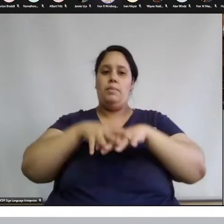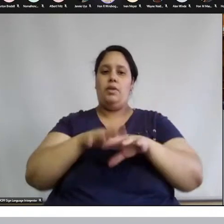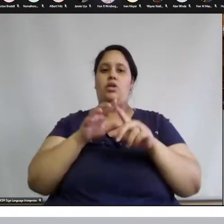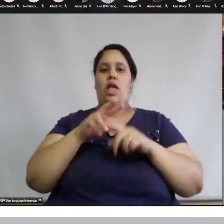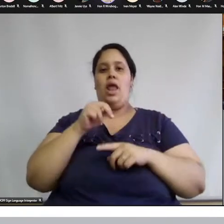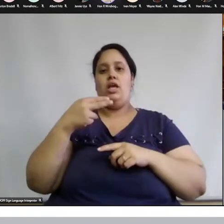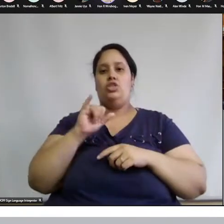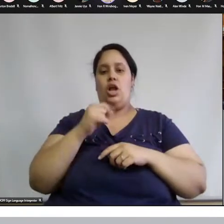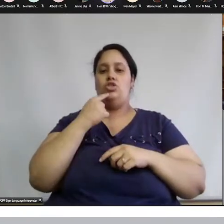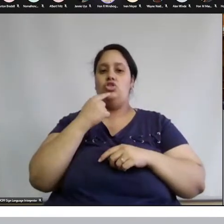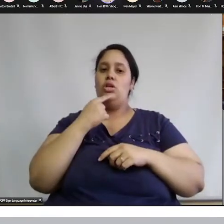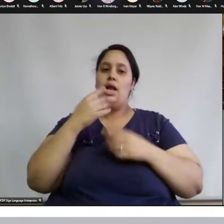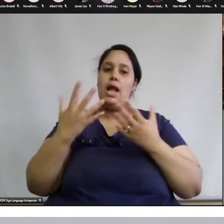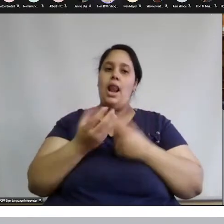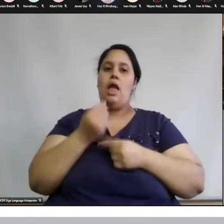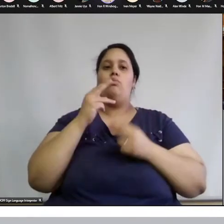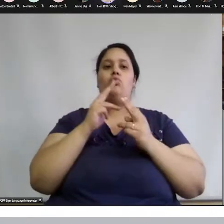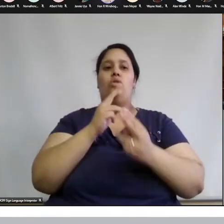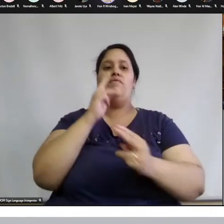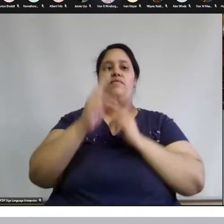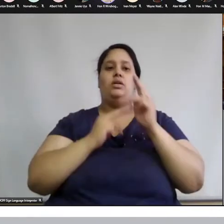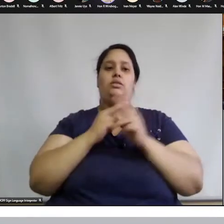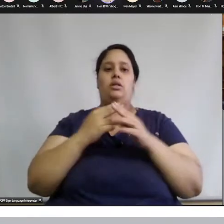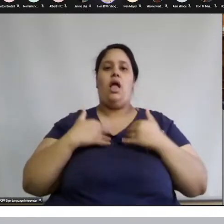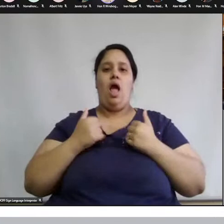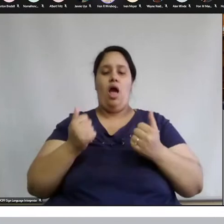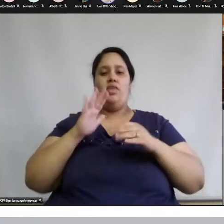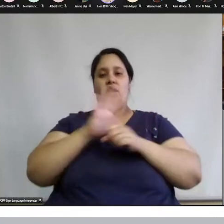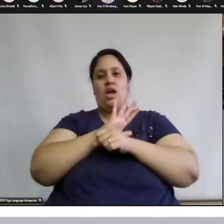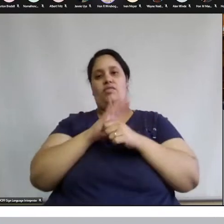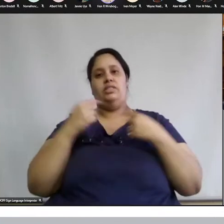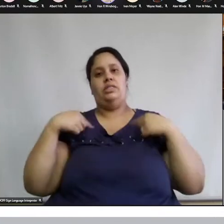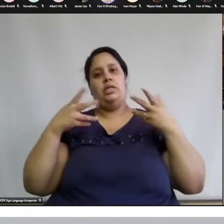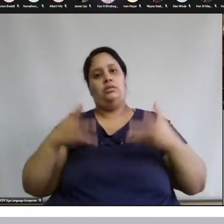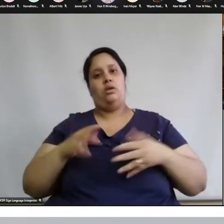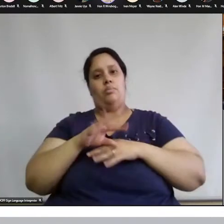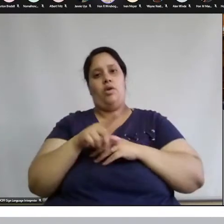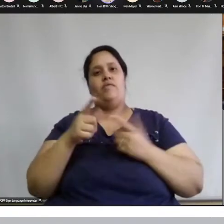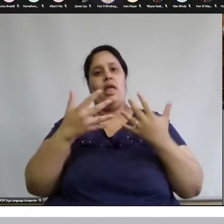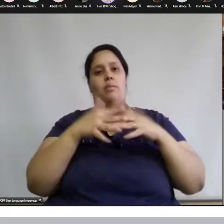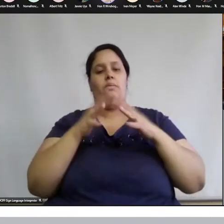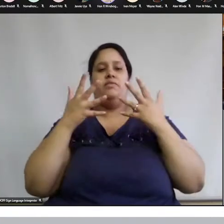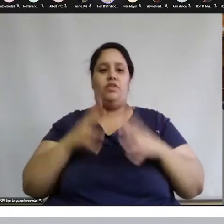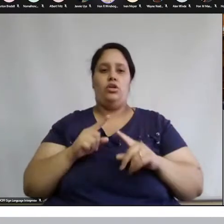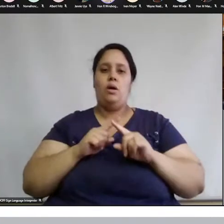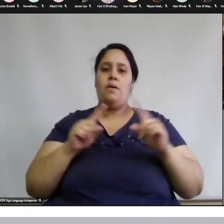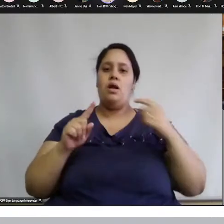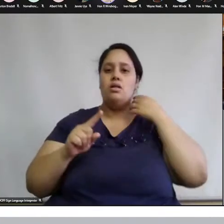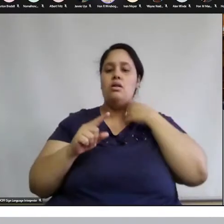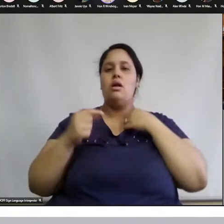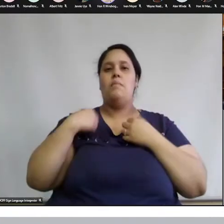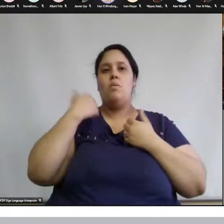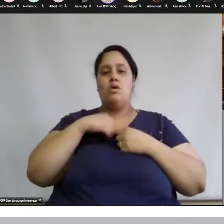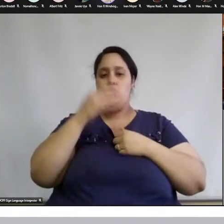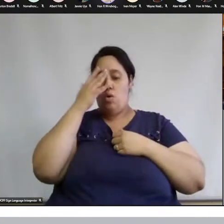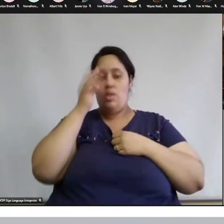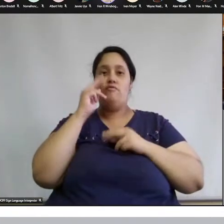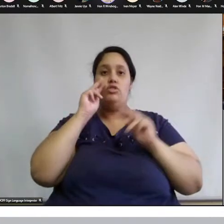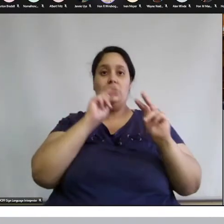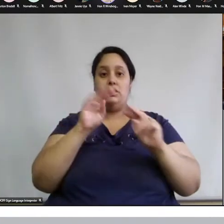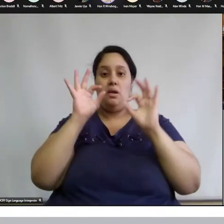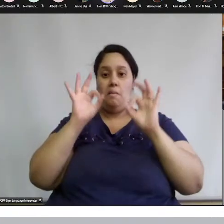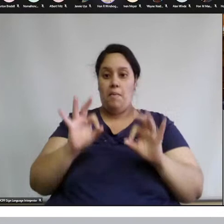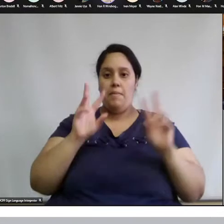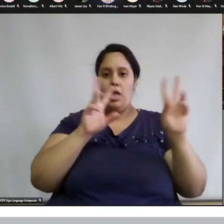health coverage is a success in the province and they are already implementing it. I wonder if she paid detailed attention